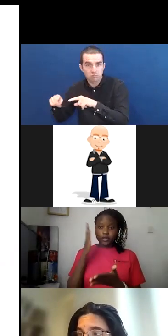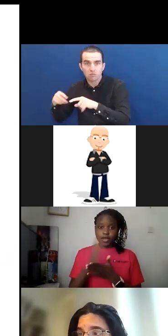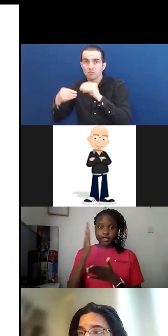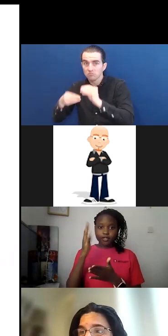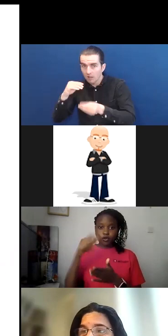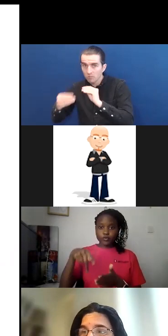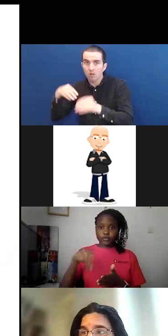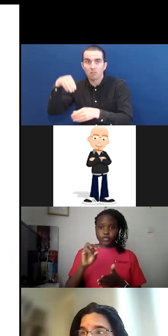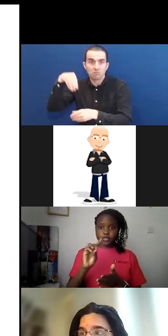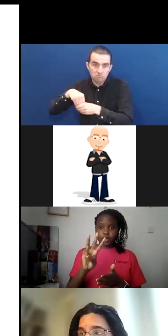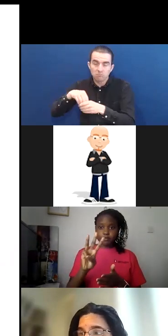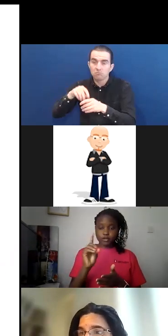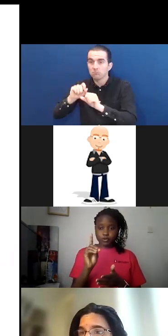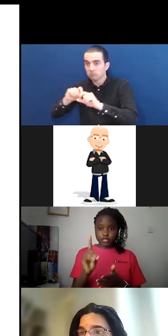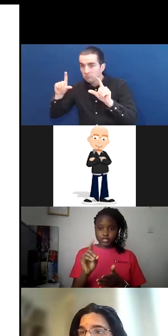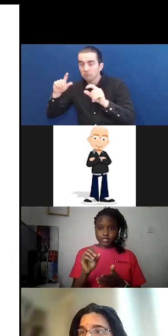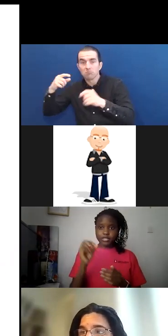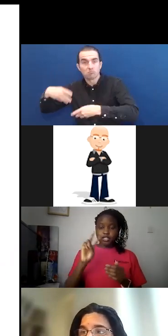Disabilities, 2006.